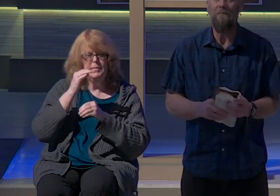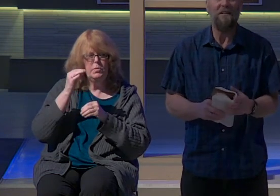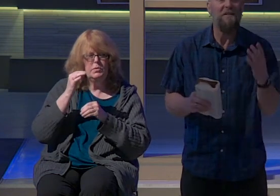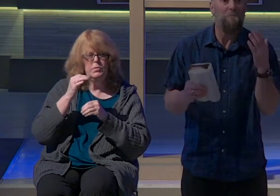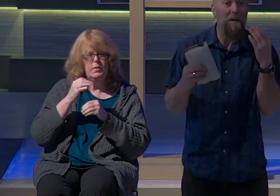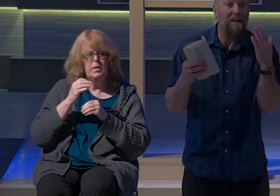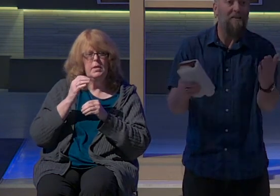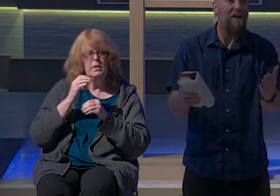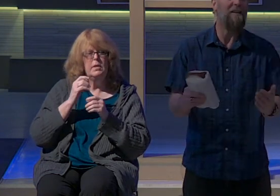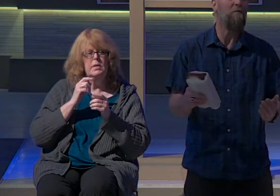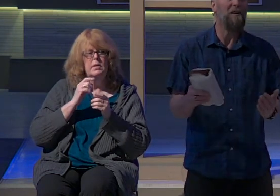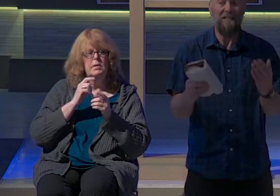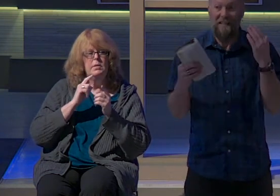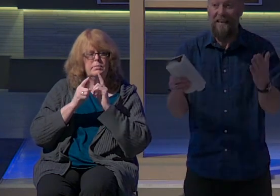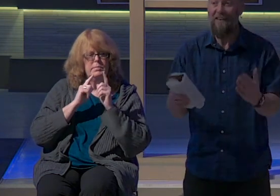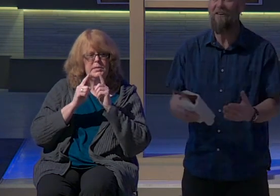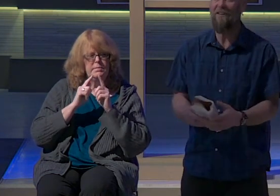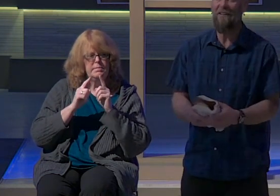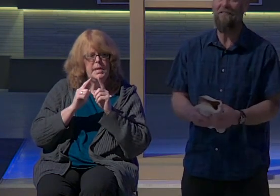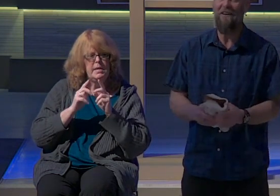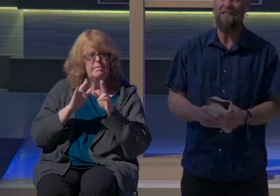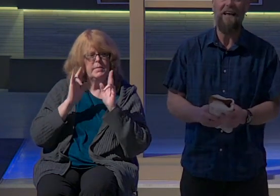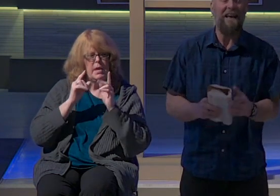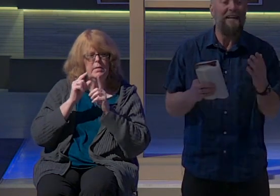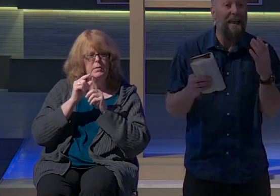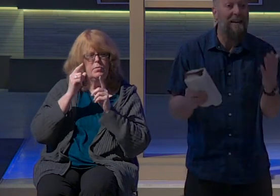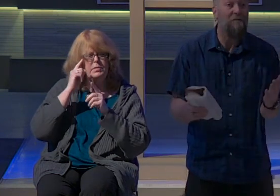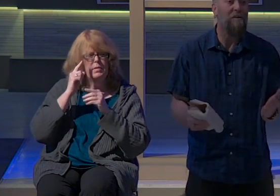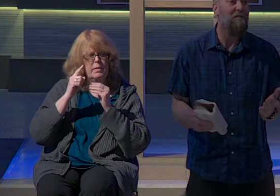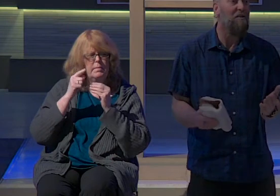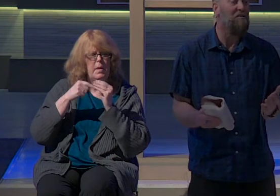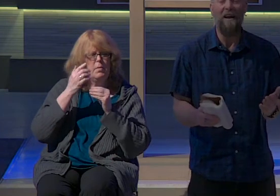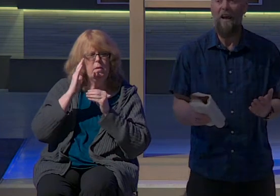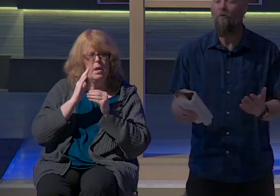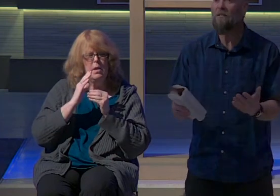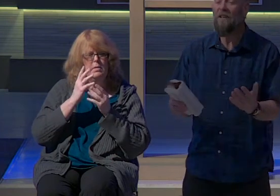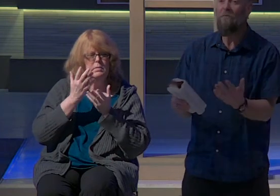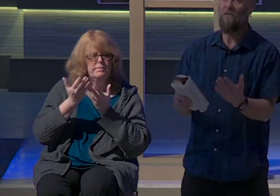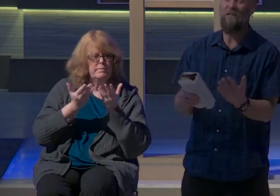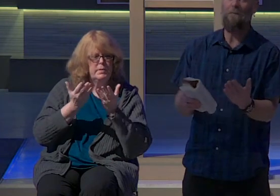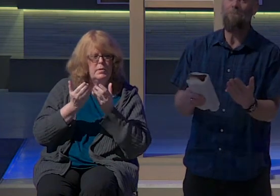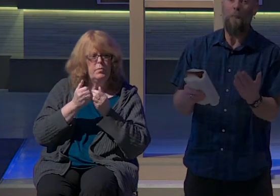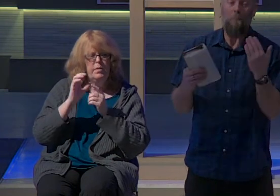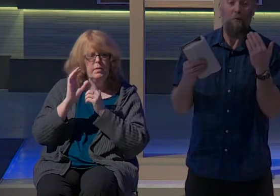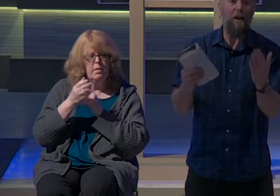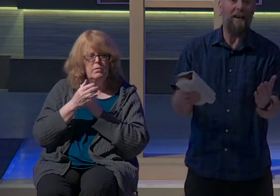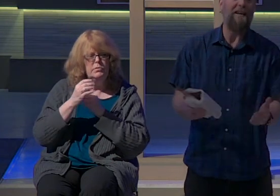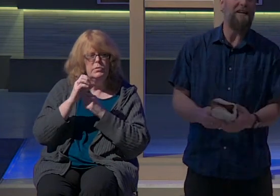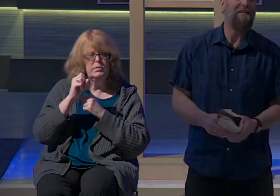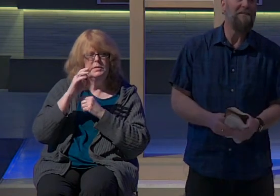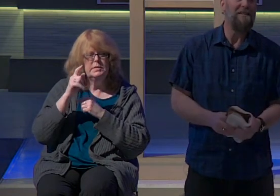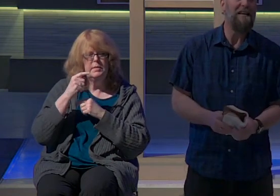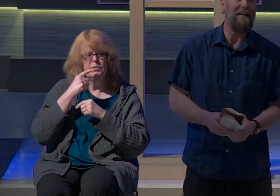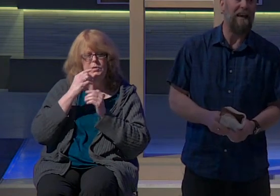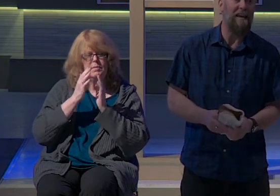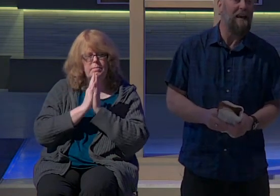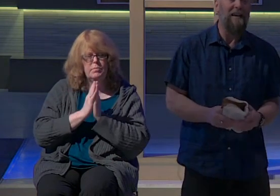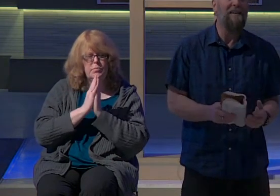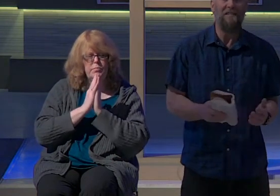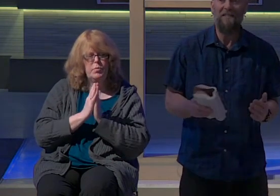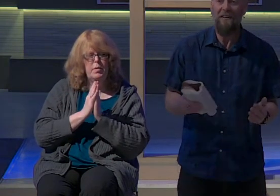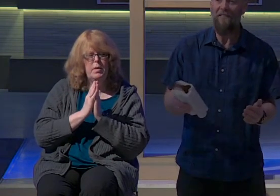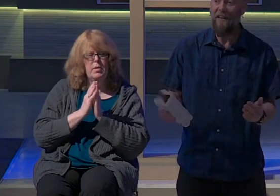speaking, speak godly words, think godly thoughts, engage with our culture. Oh, as Samuel said, pray and intercede